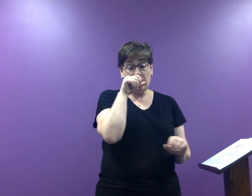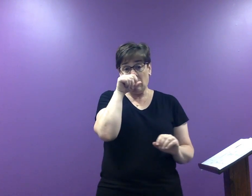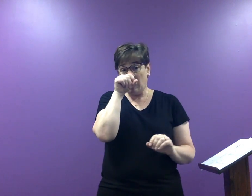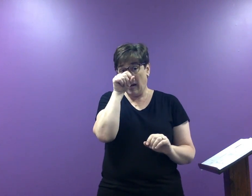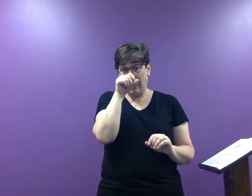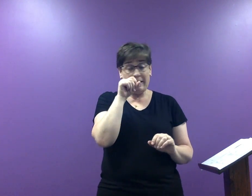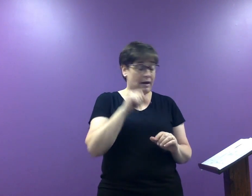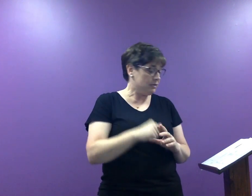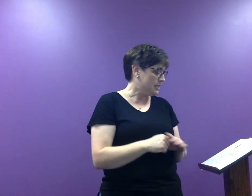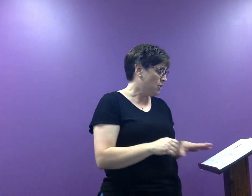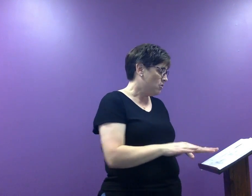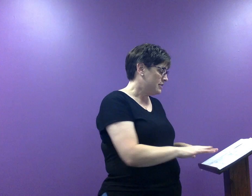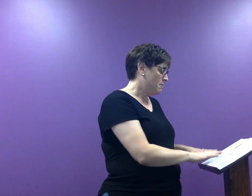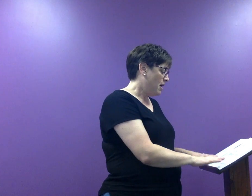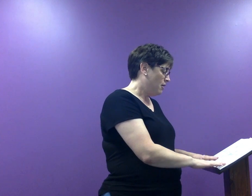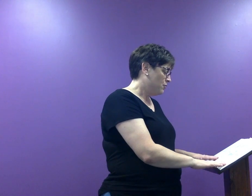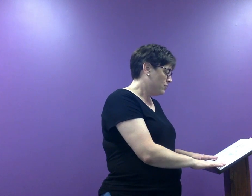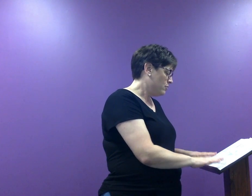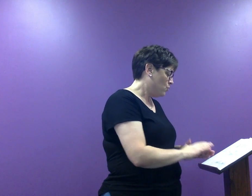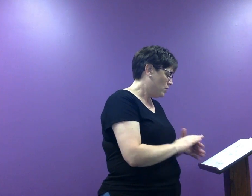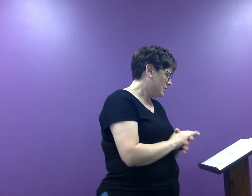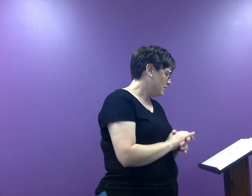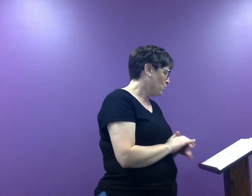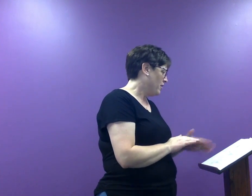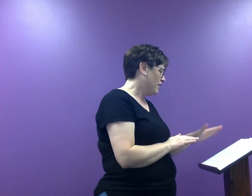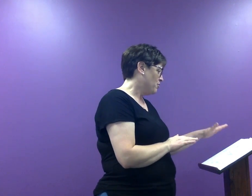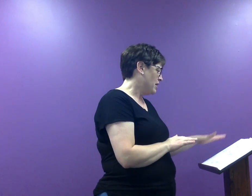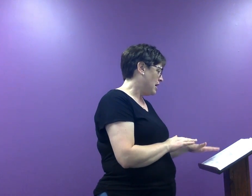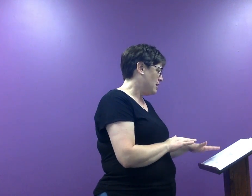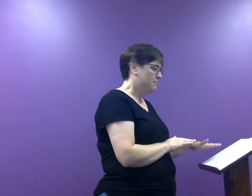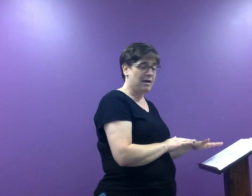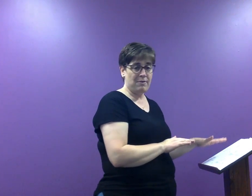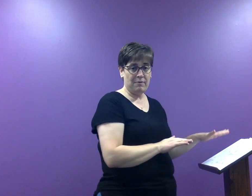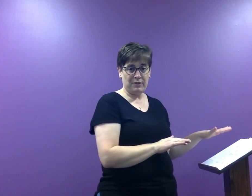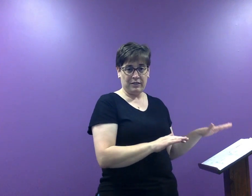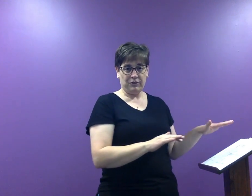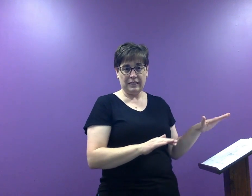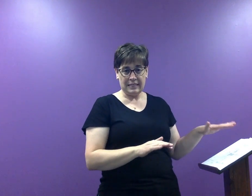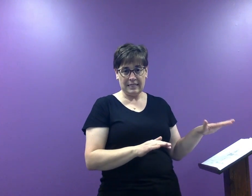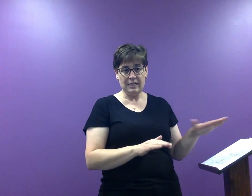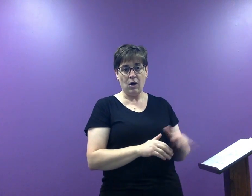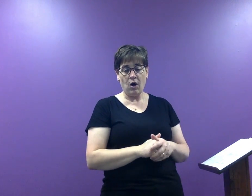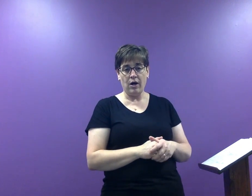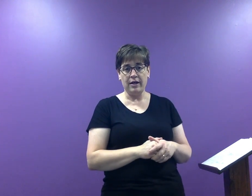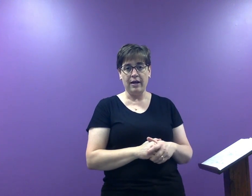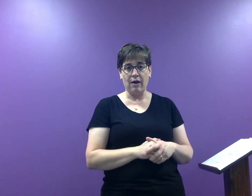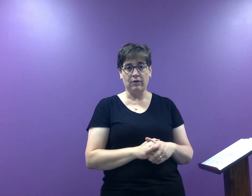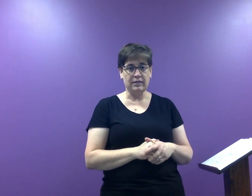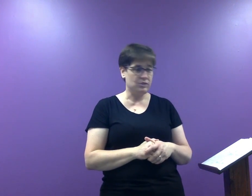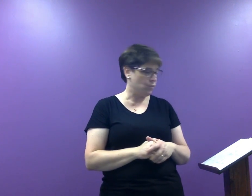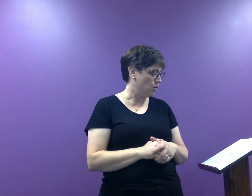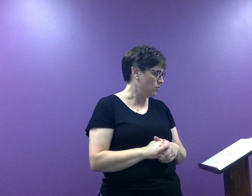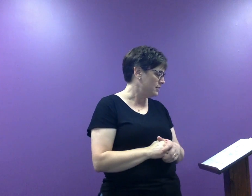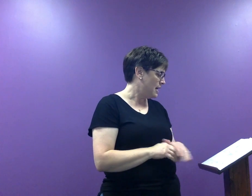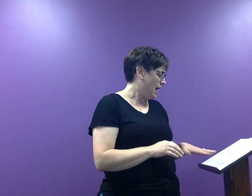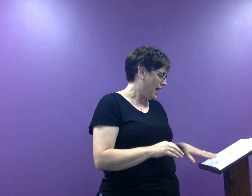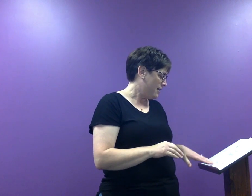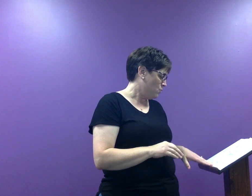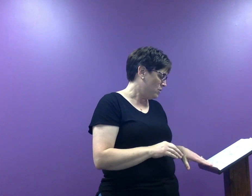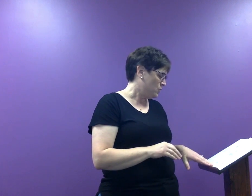your handouts, there are some other ones as well that are not maybe particularly listed on our list of words. And the ones we